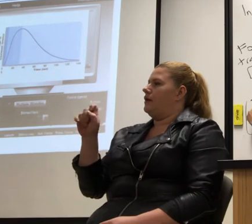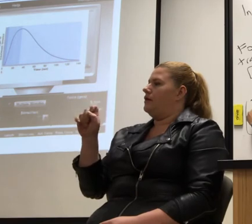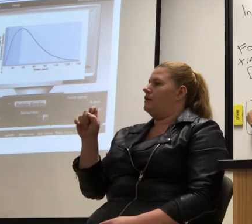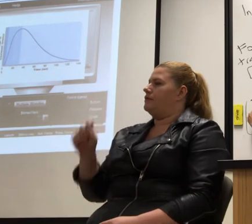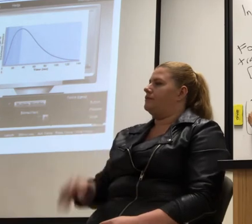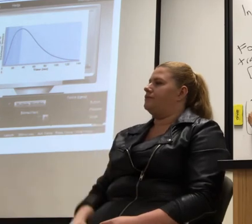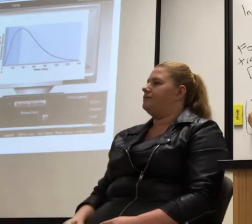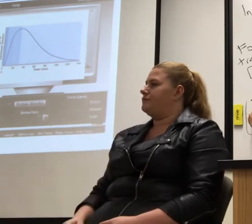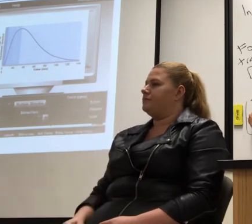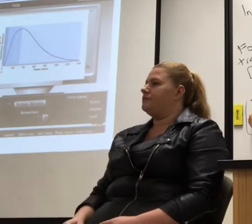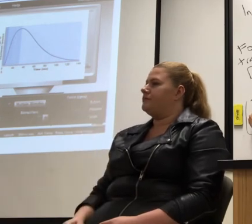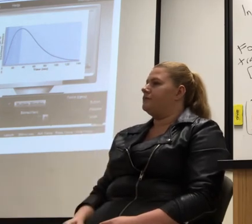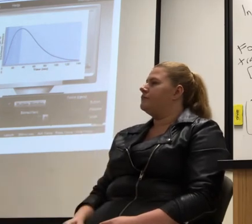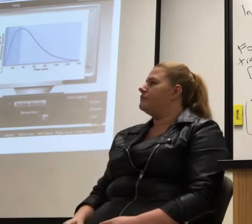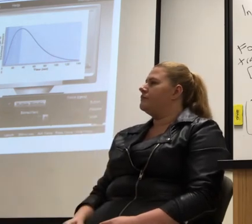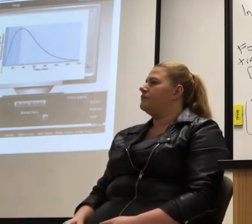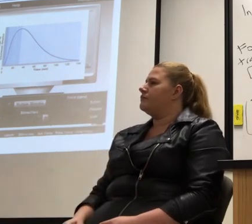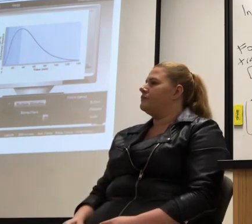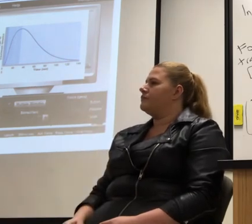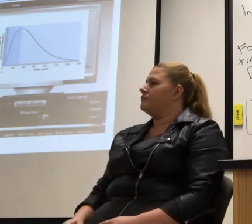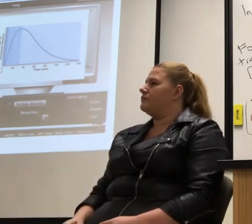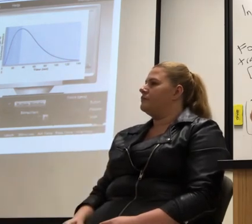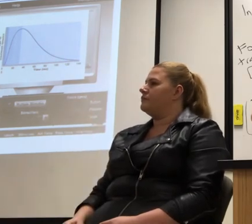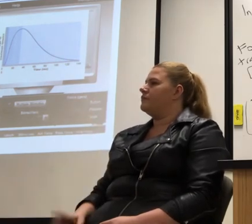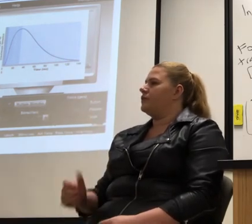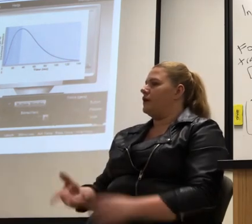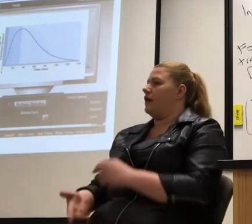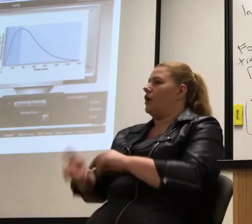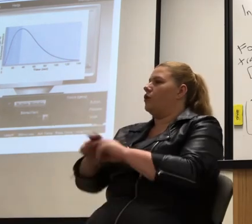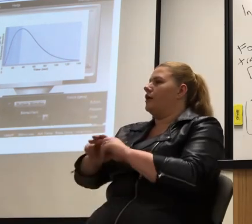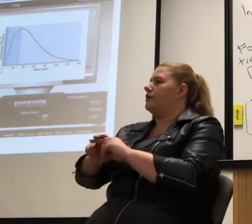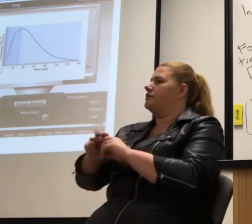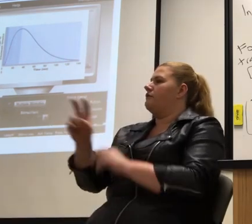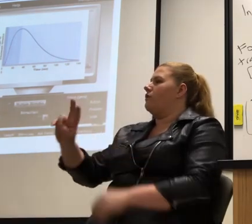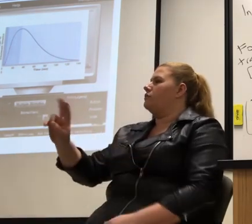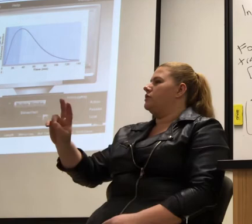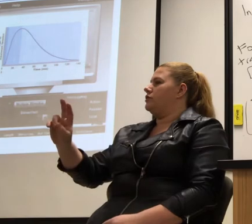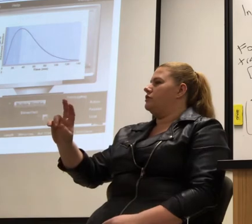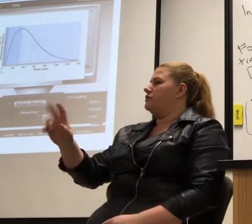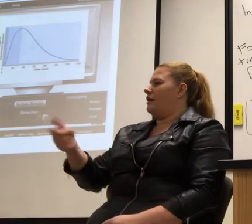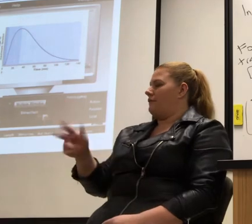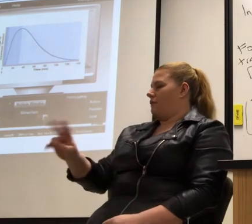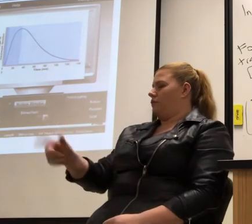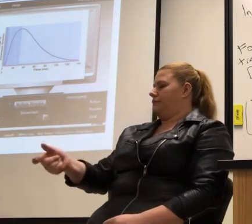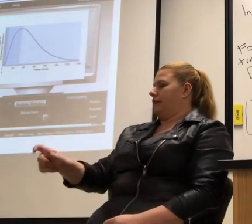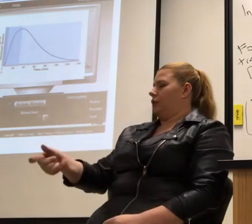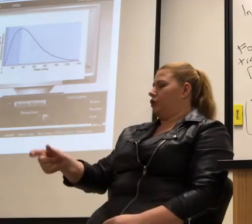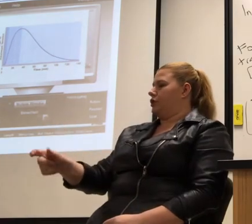you can increase the voltage somehow. There's some kind of voltmeter.